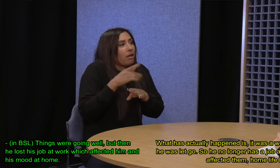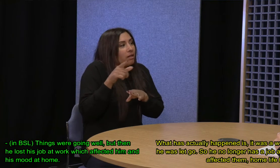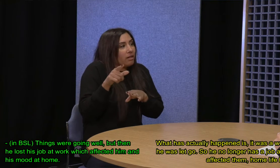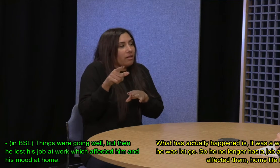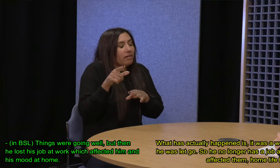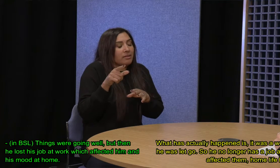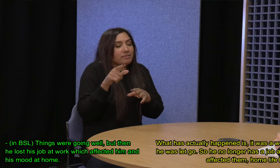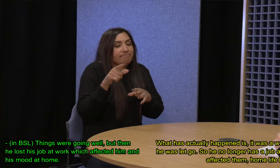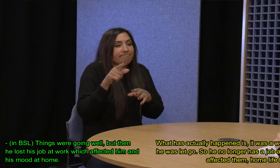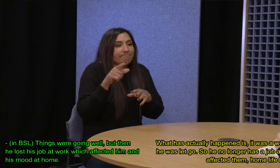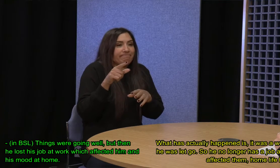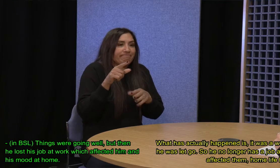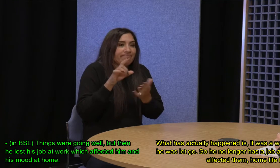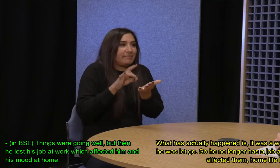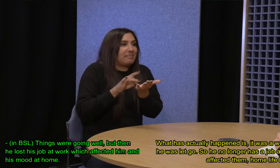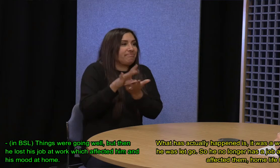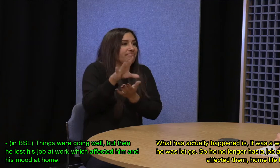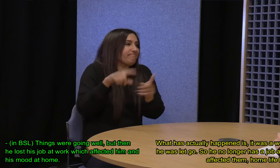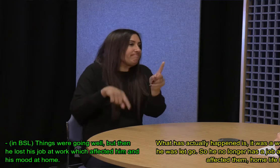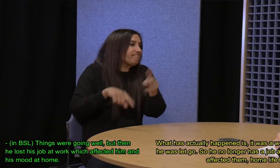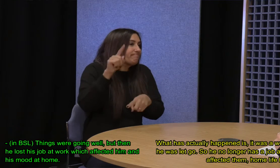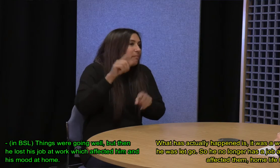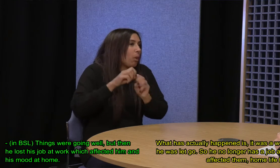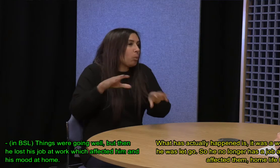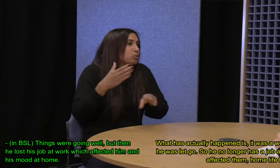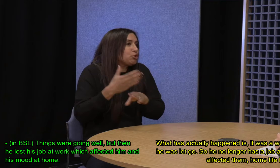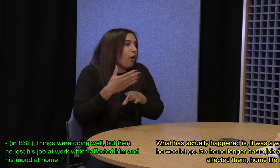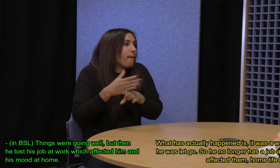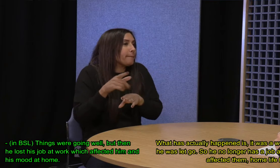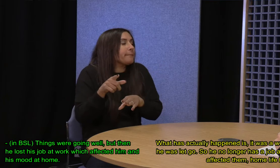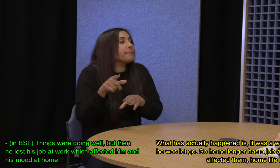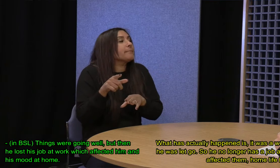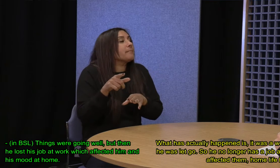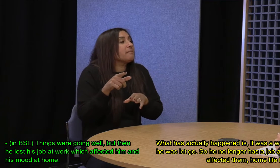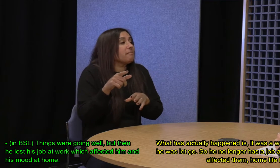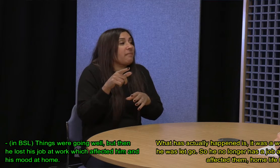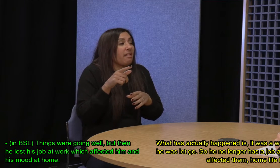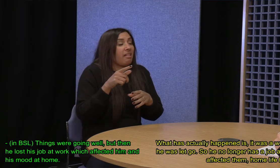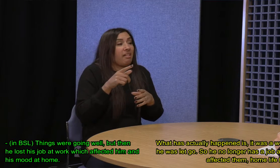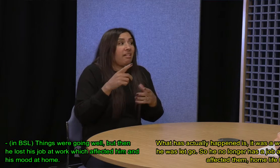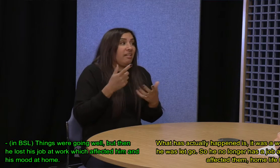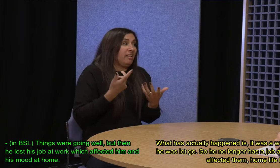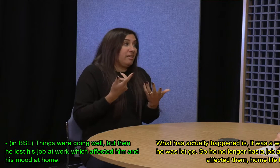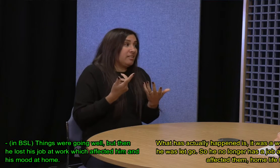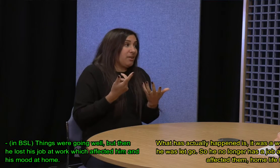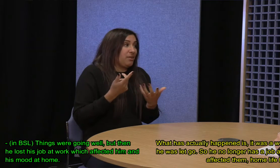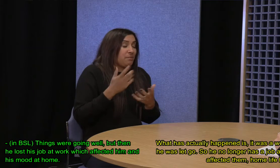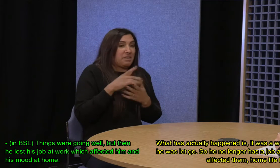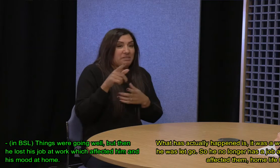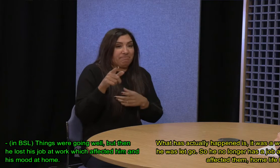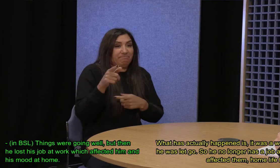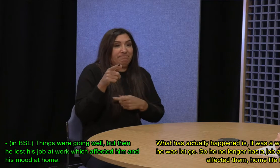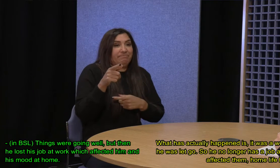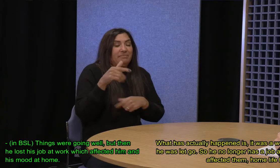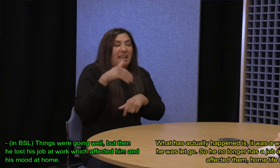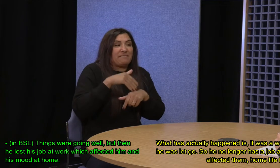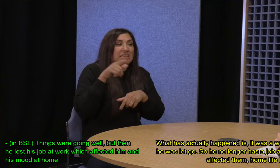So what's actually happened is it was a work situation. He was let go, so he now no longer has a